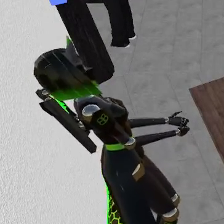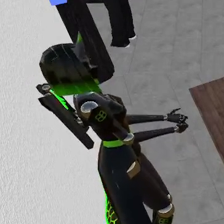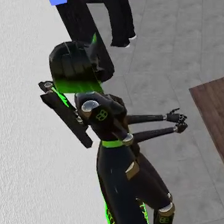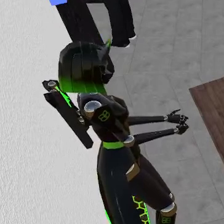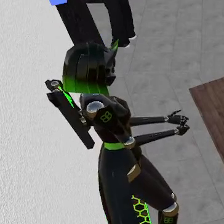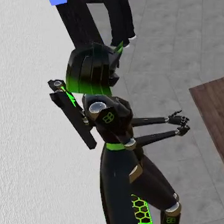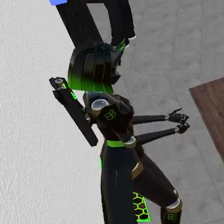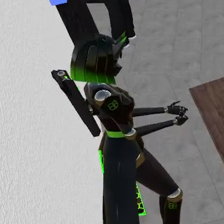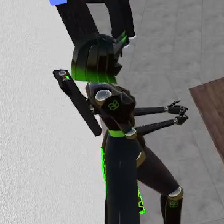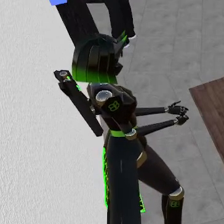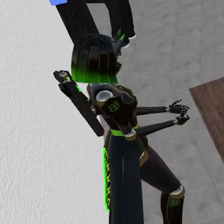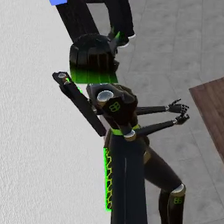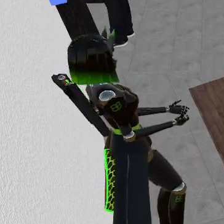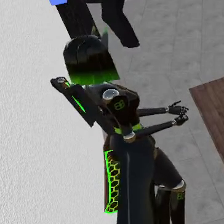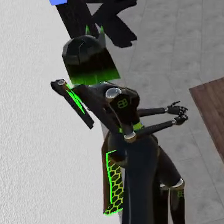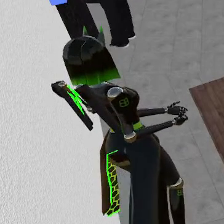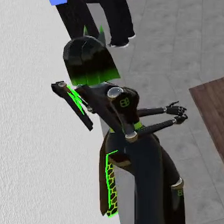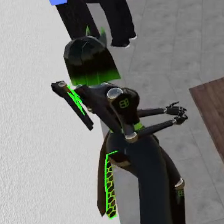I'm still alive.